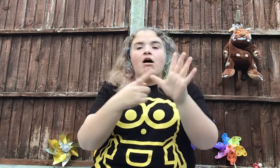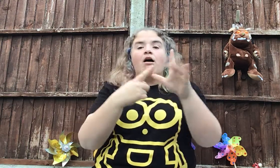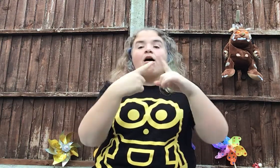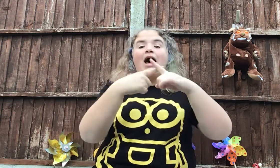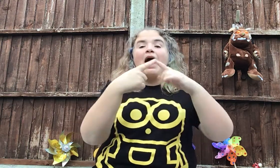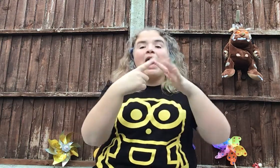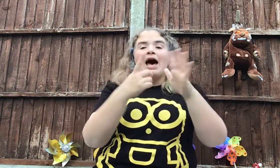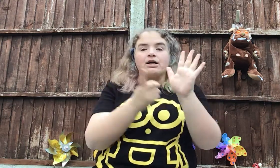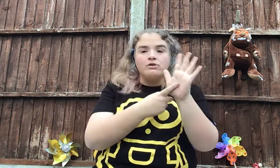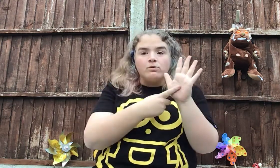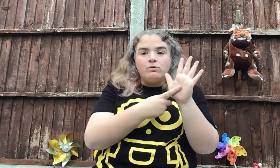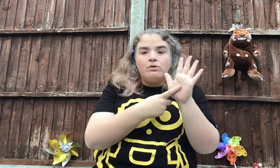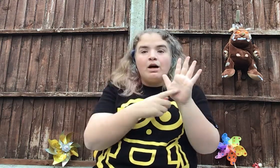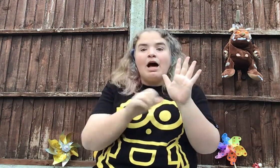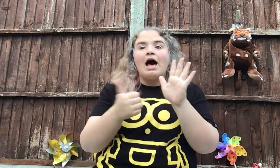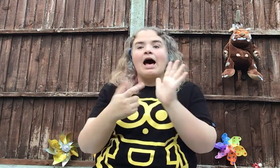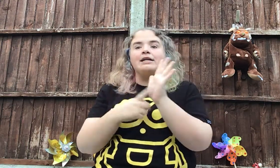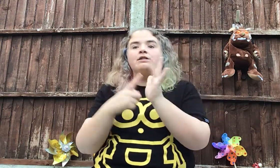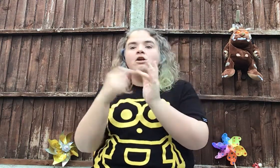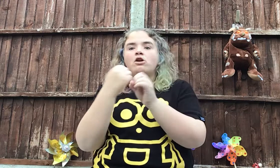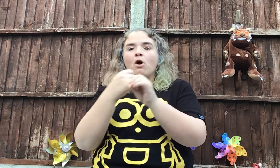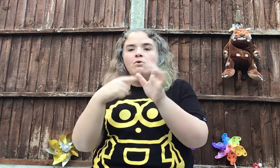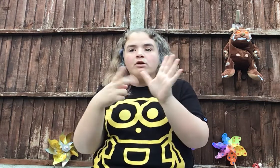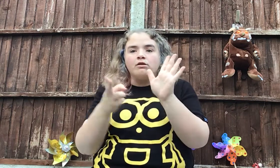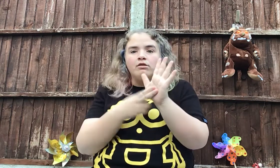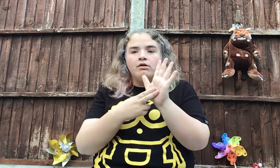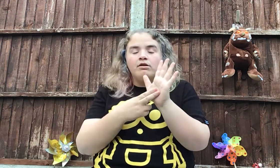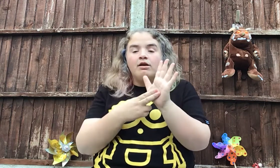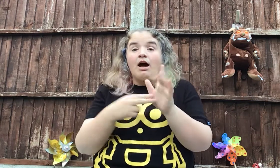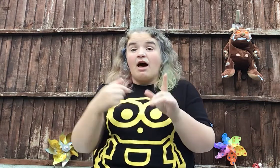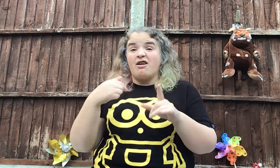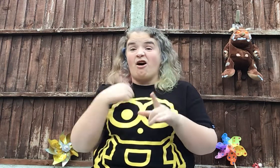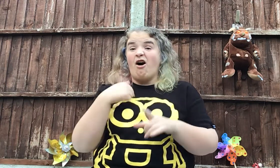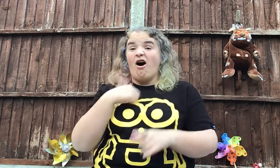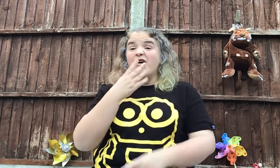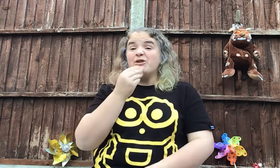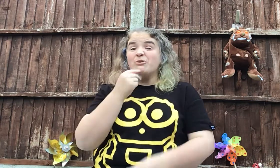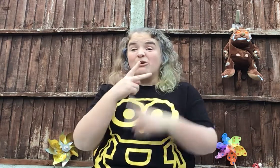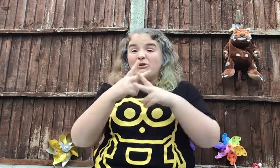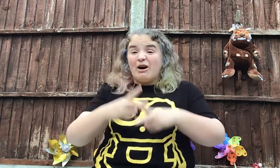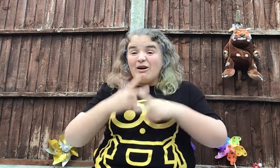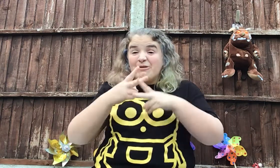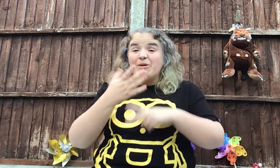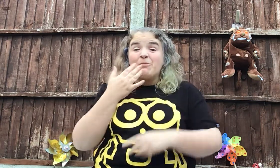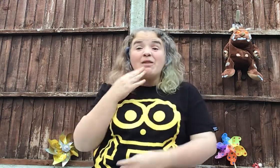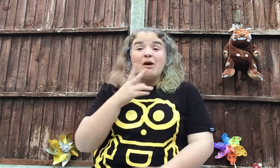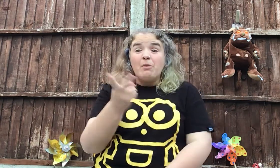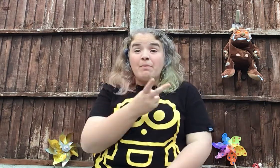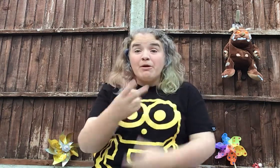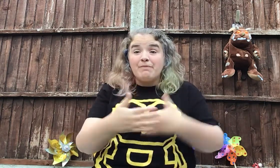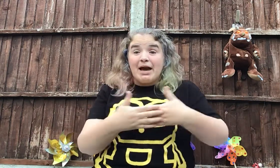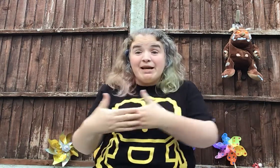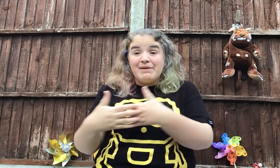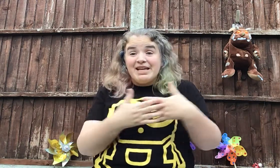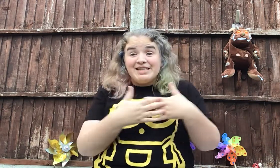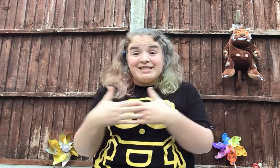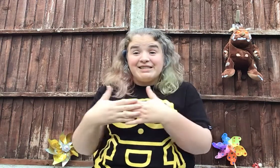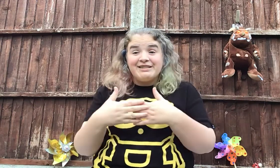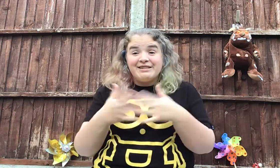are Axel and Logan, and I used to look after them when they were both babies.